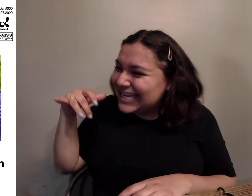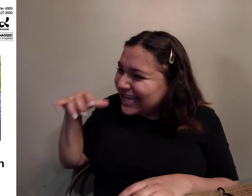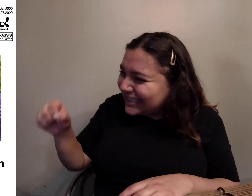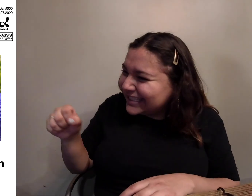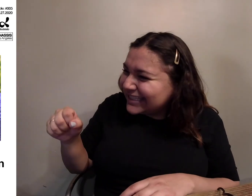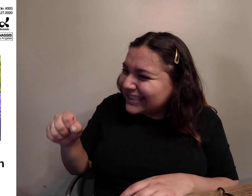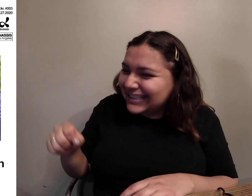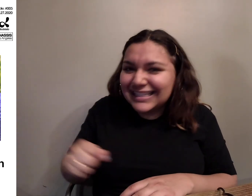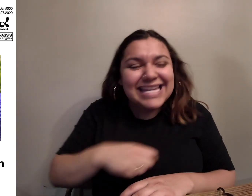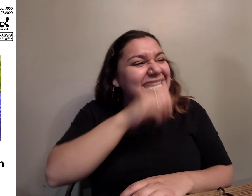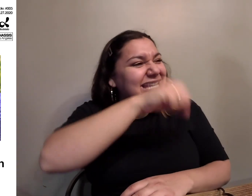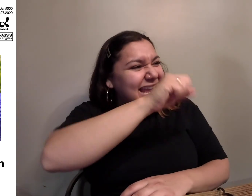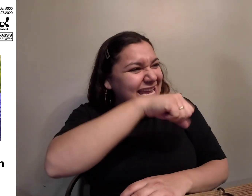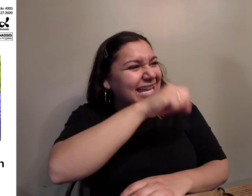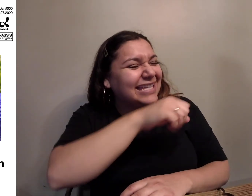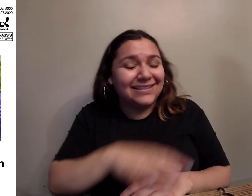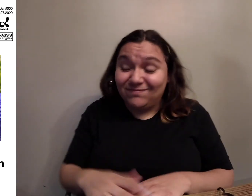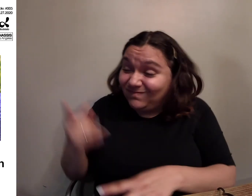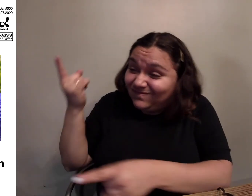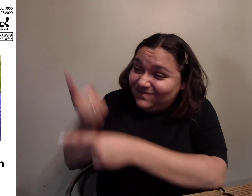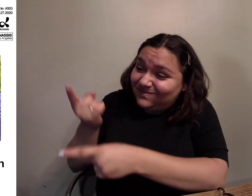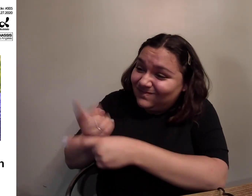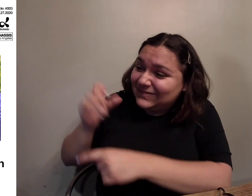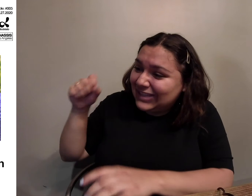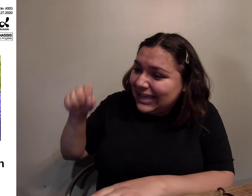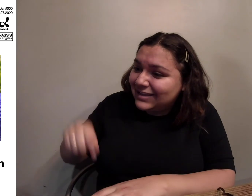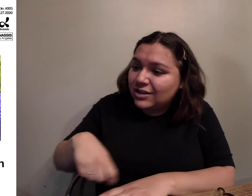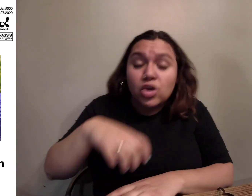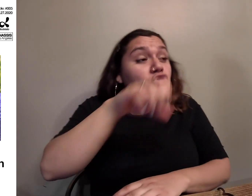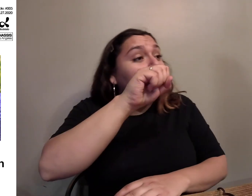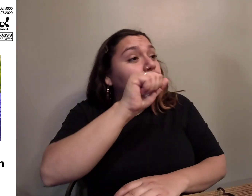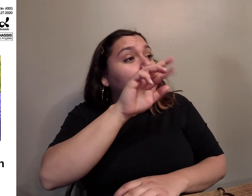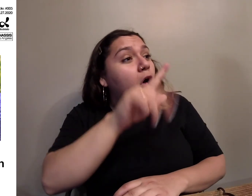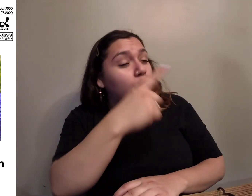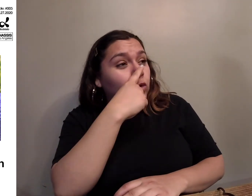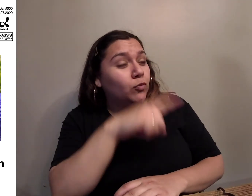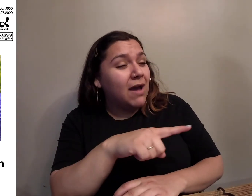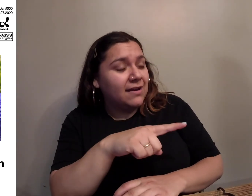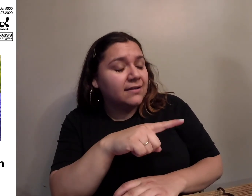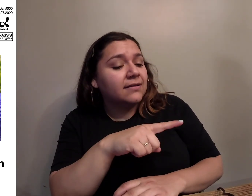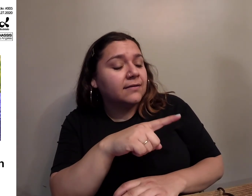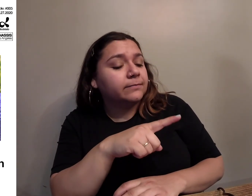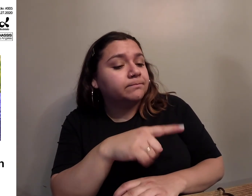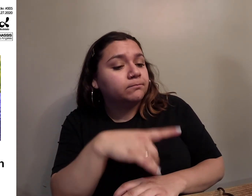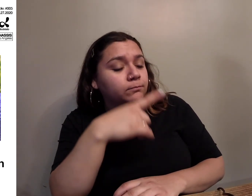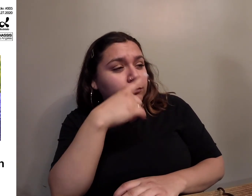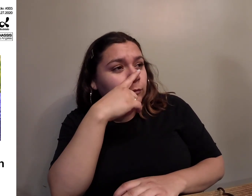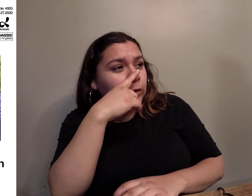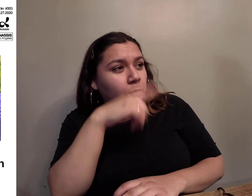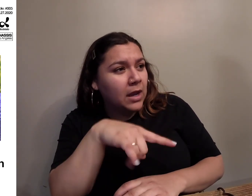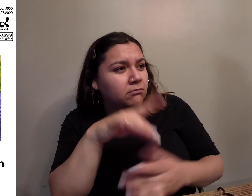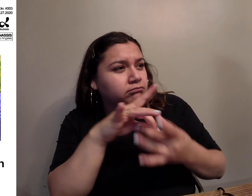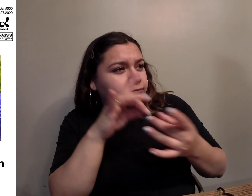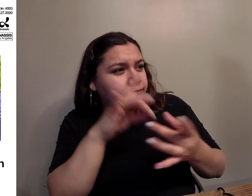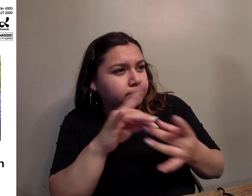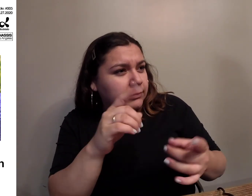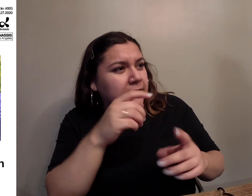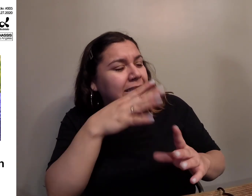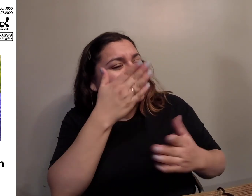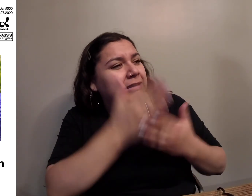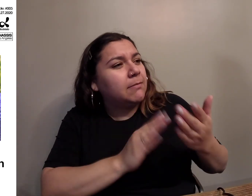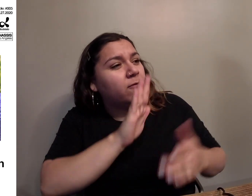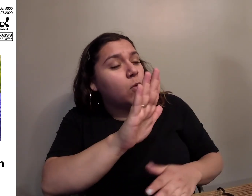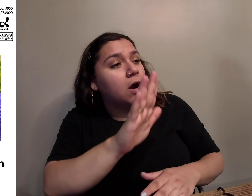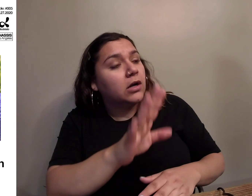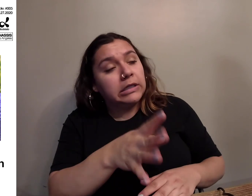it is. Yes. Yes, it is. Saul, can you leave us with some of your spoken word? I